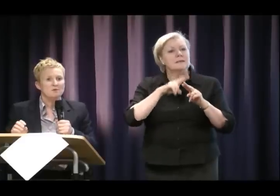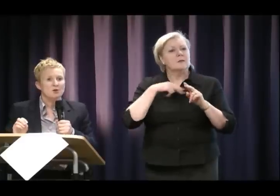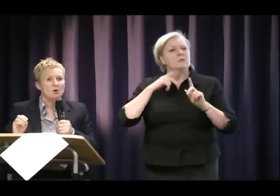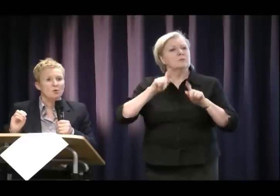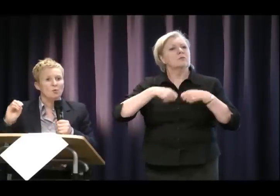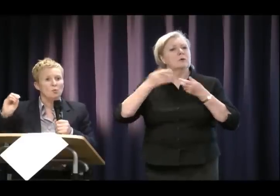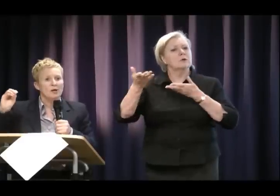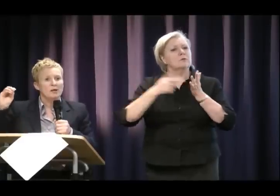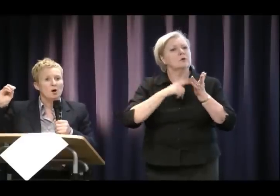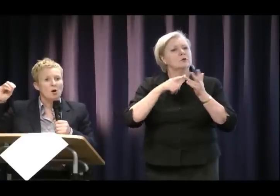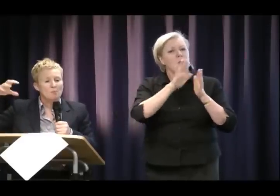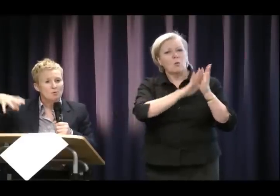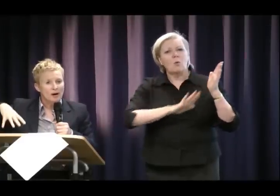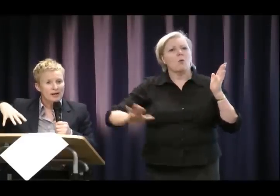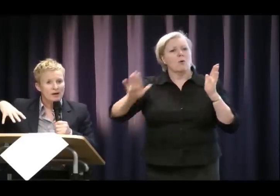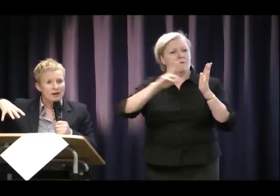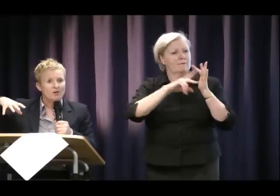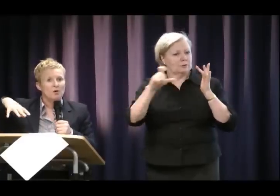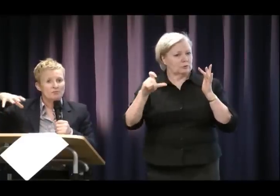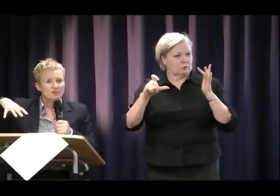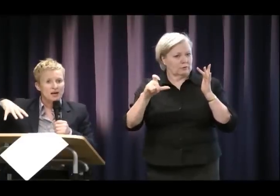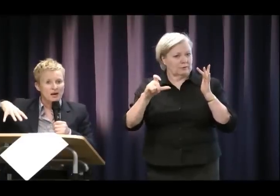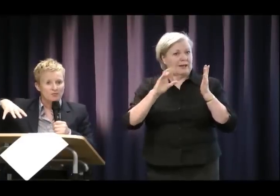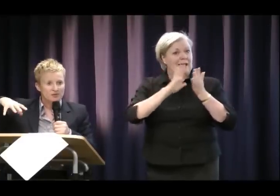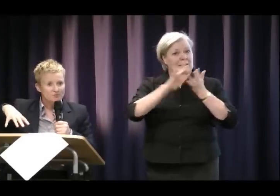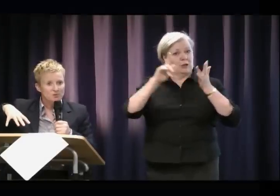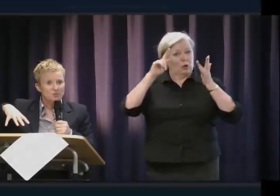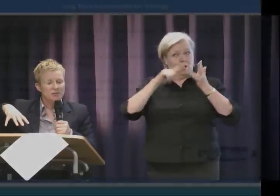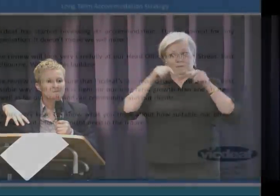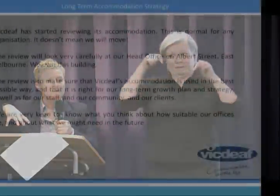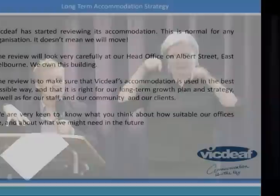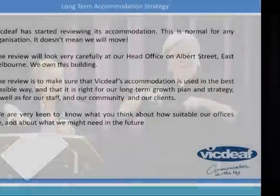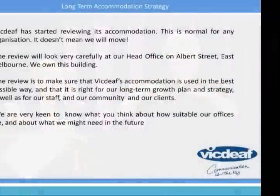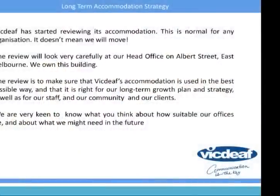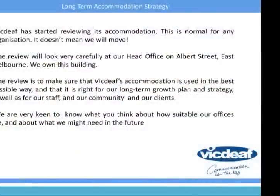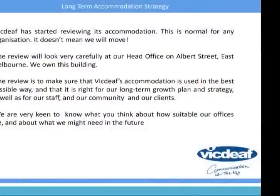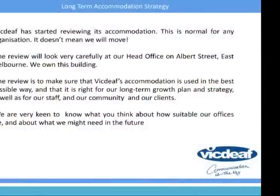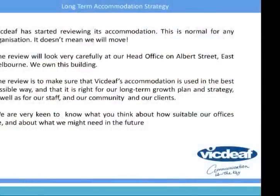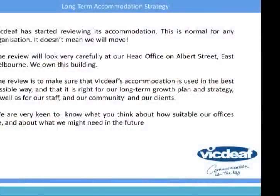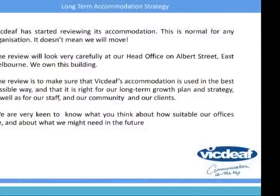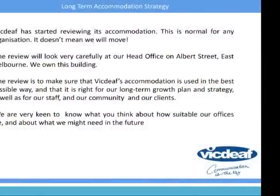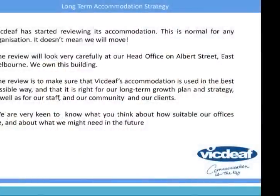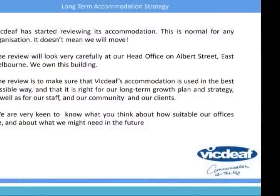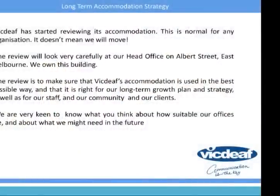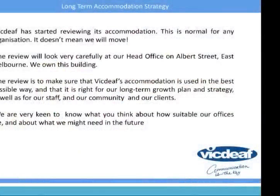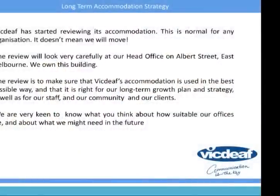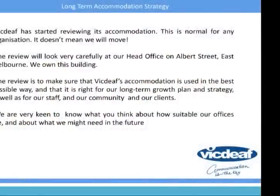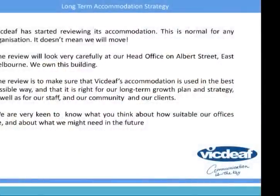provider, so we operate our head office out of this building.